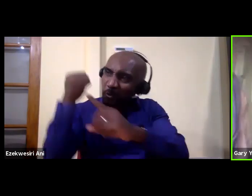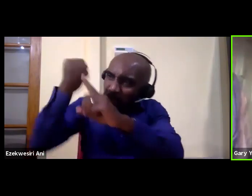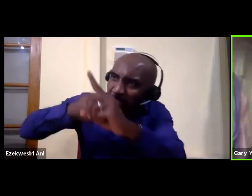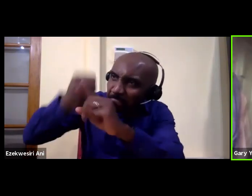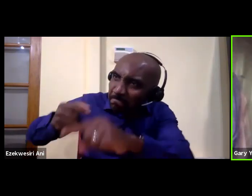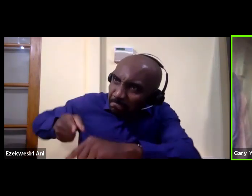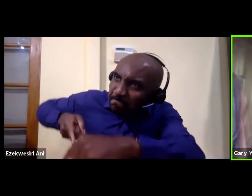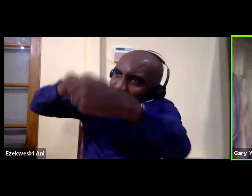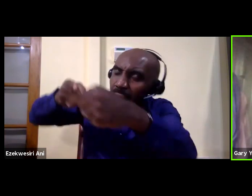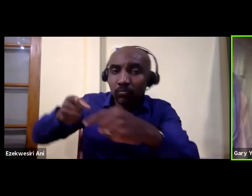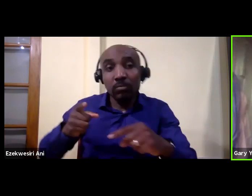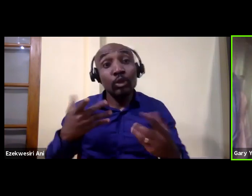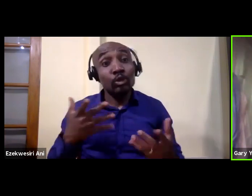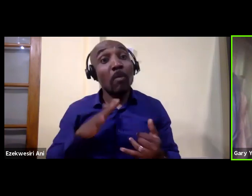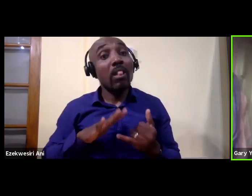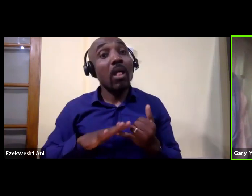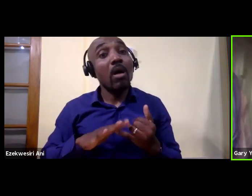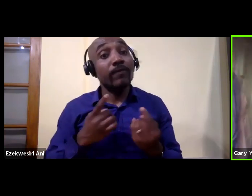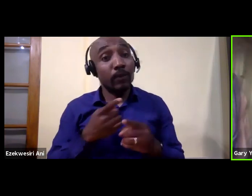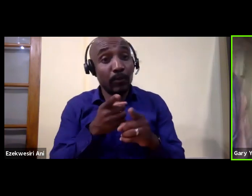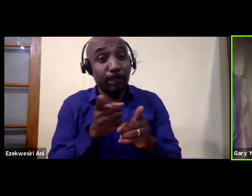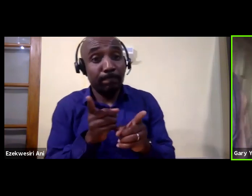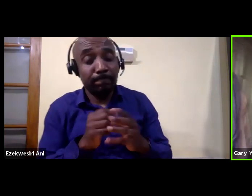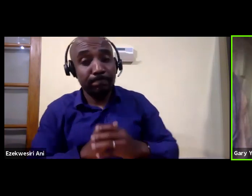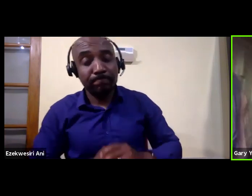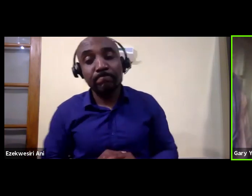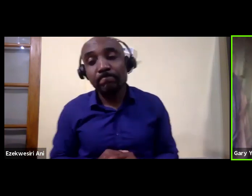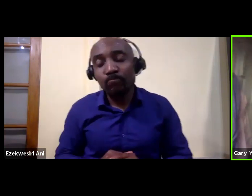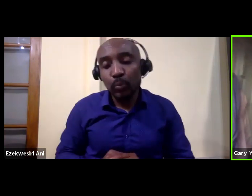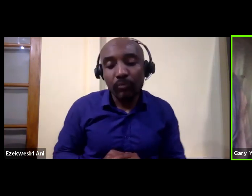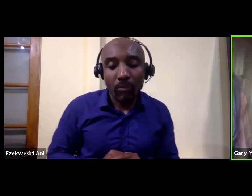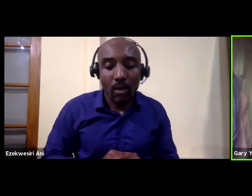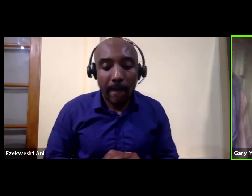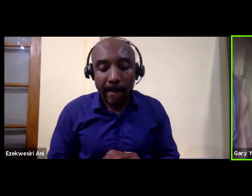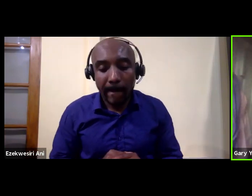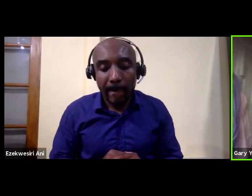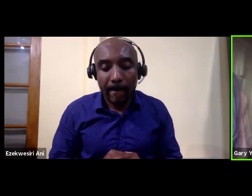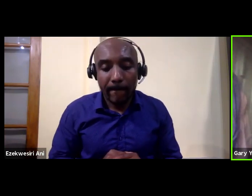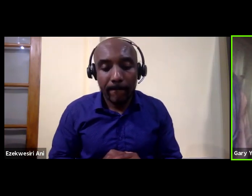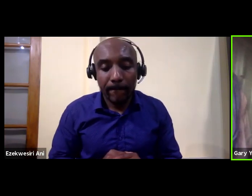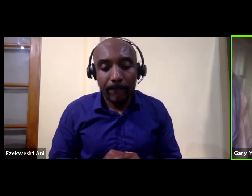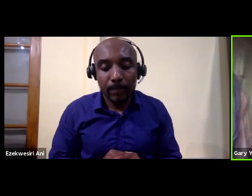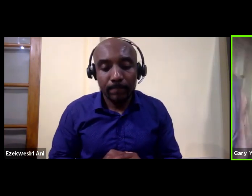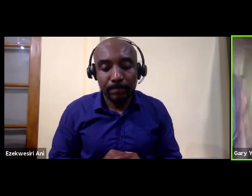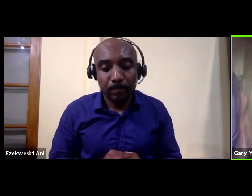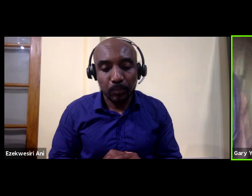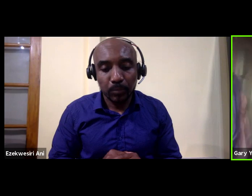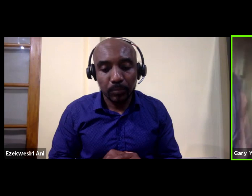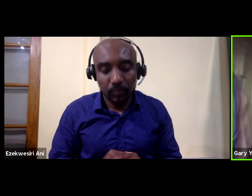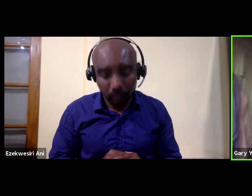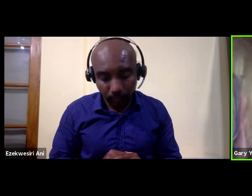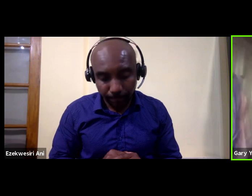I leave you with a quote from the African-American